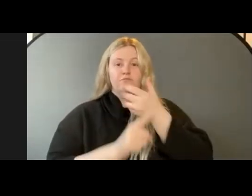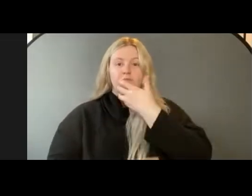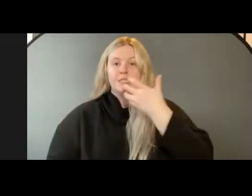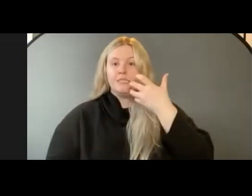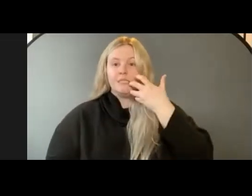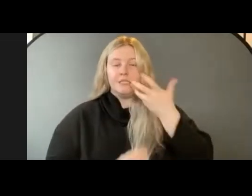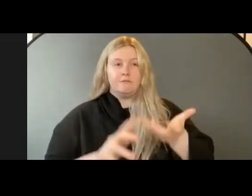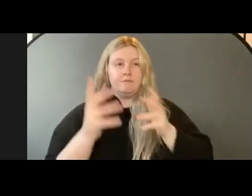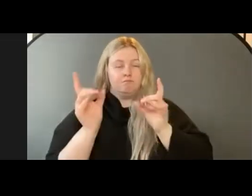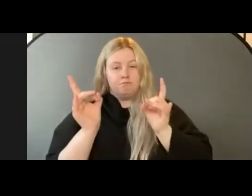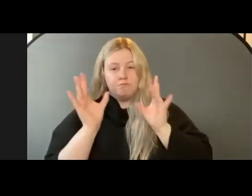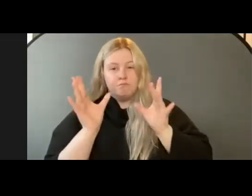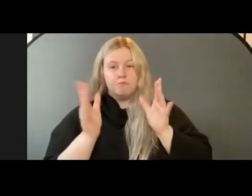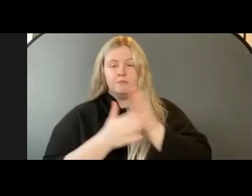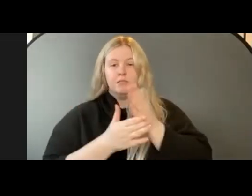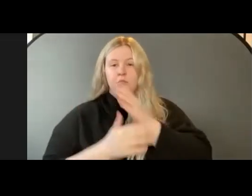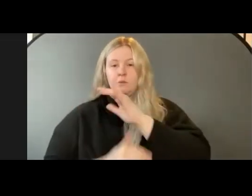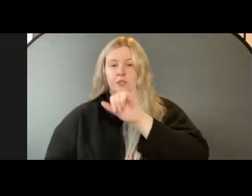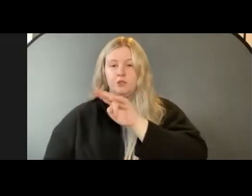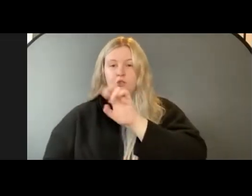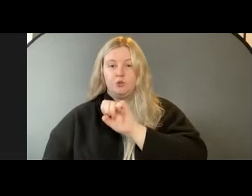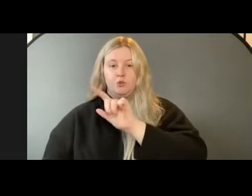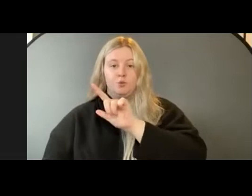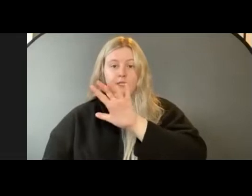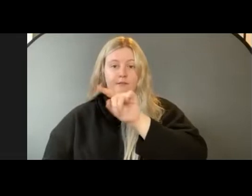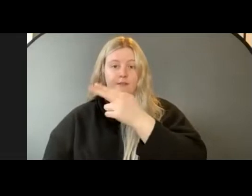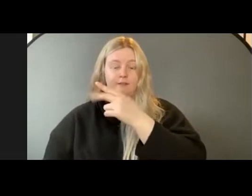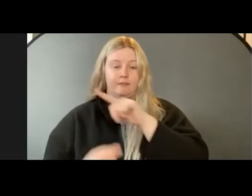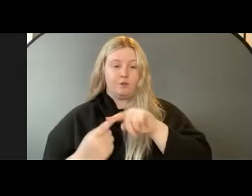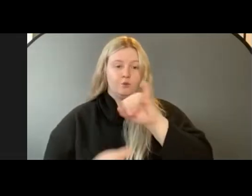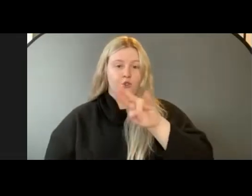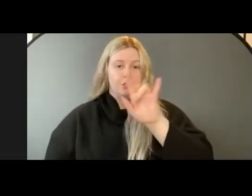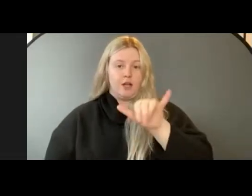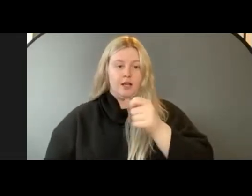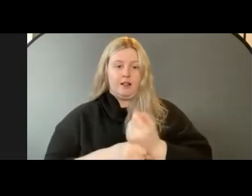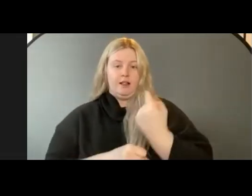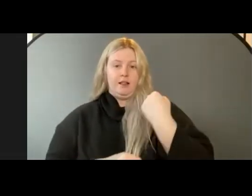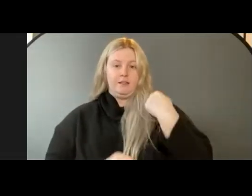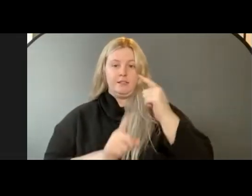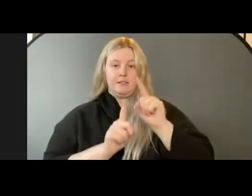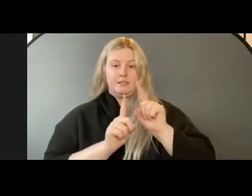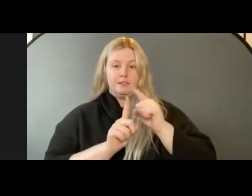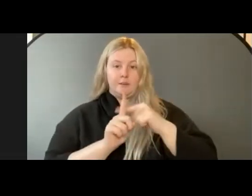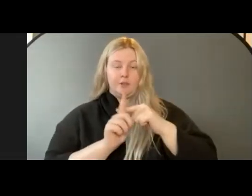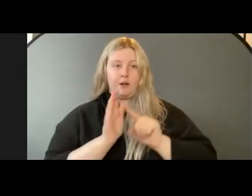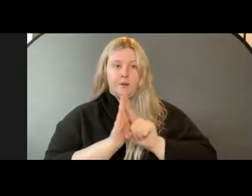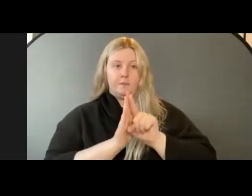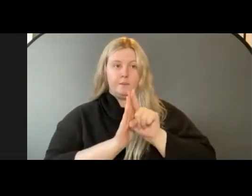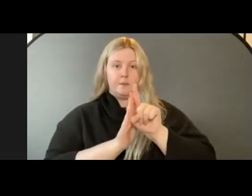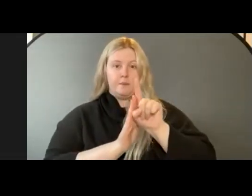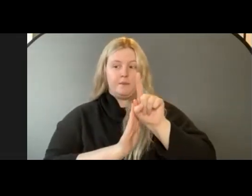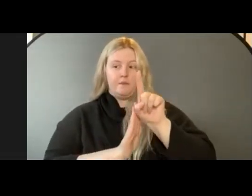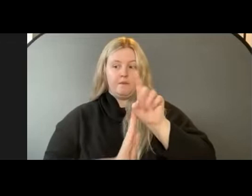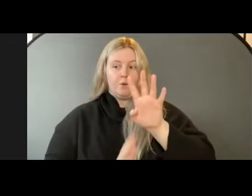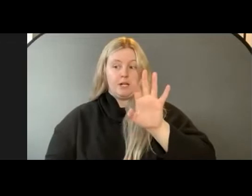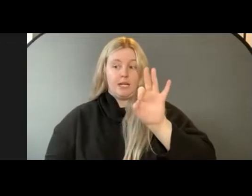June 25th and July 1st of last year, the temperature reached an unbelievable 49.6 degrees Celsius. Now, we all